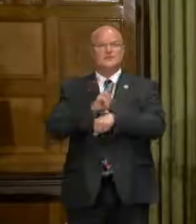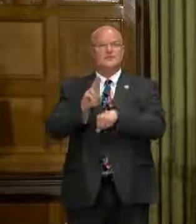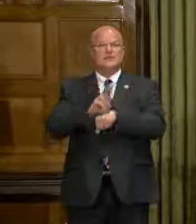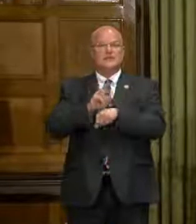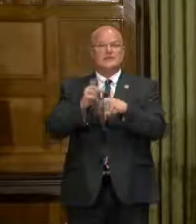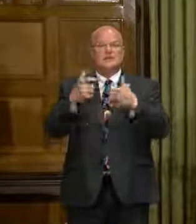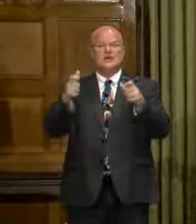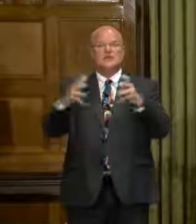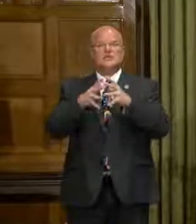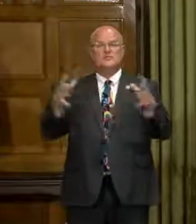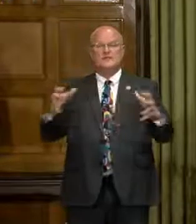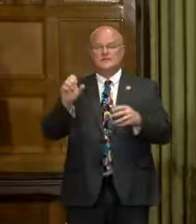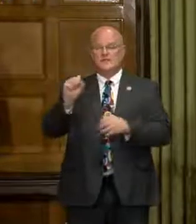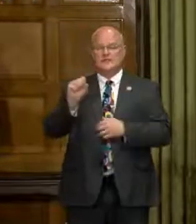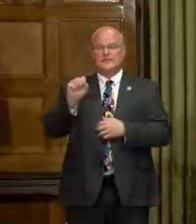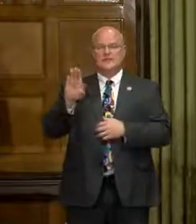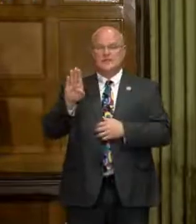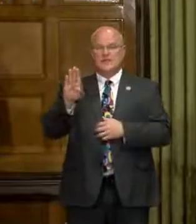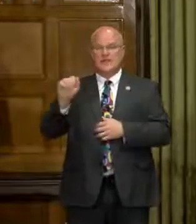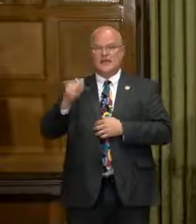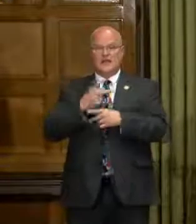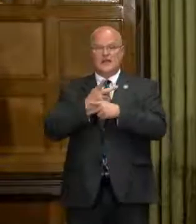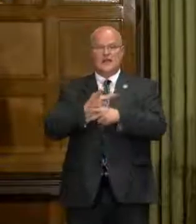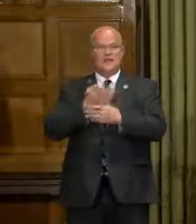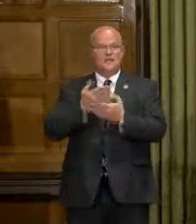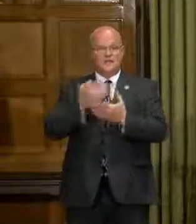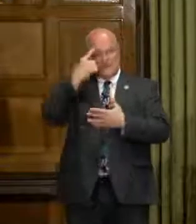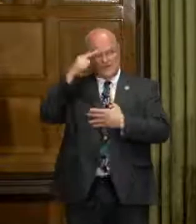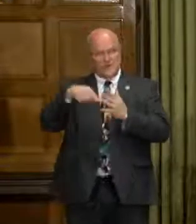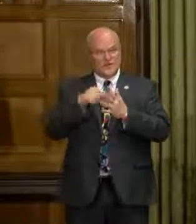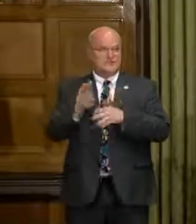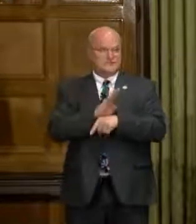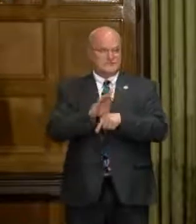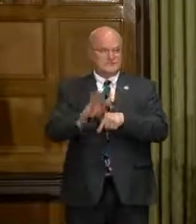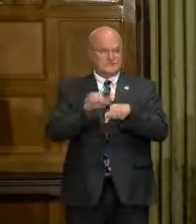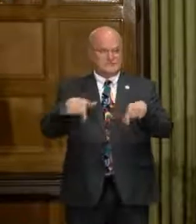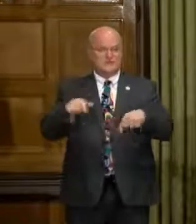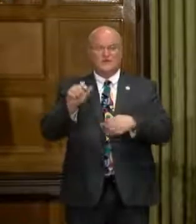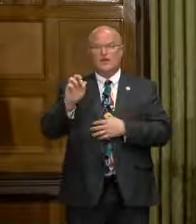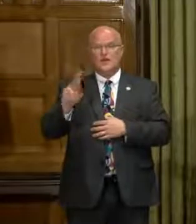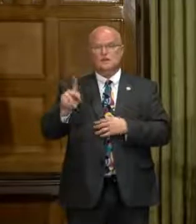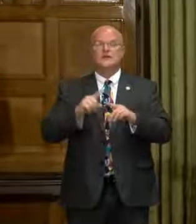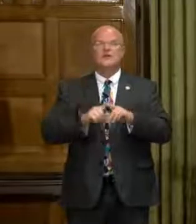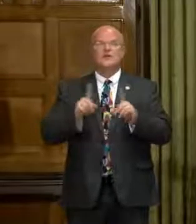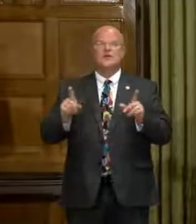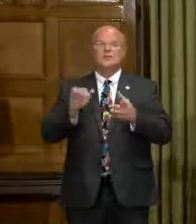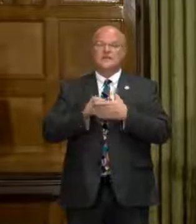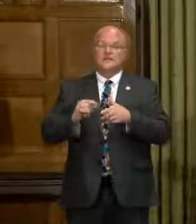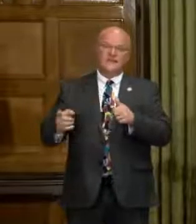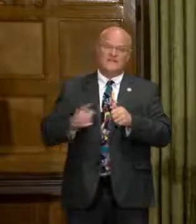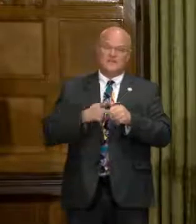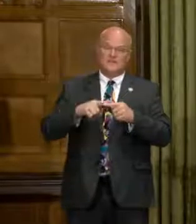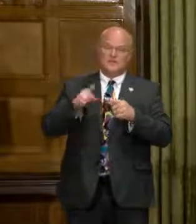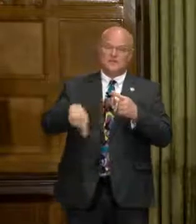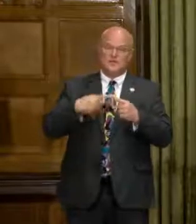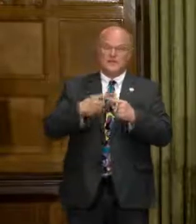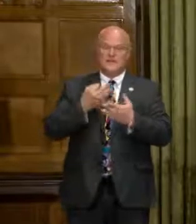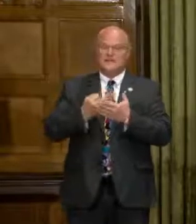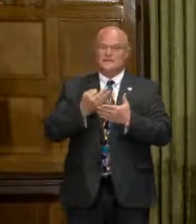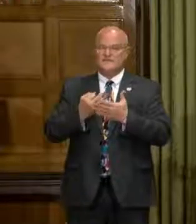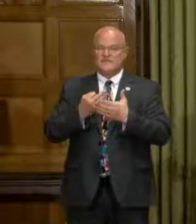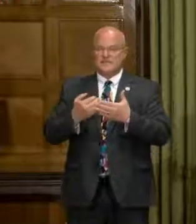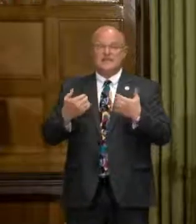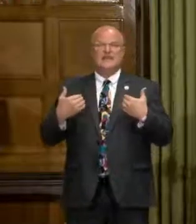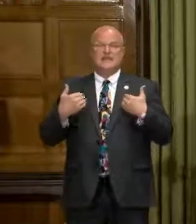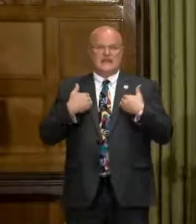utilized a large amount of SBA loan funding for these businesses in Arkansas, but that first round of funding has